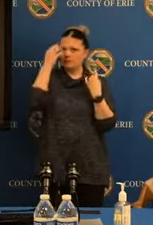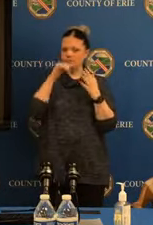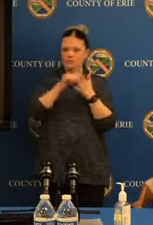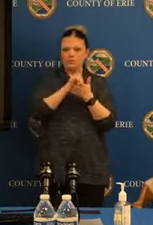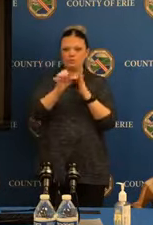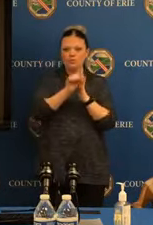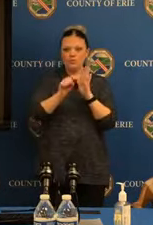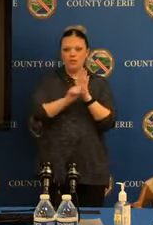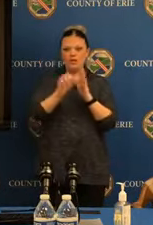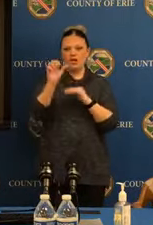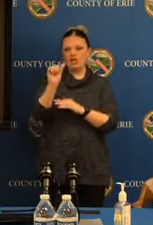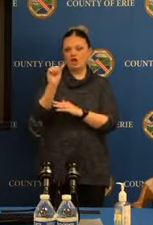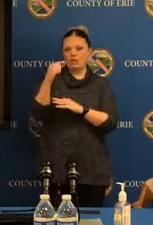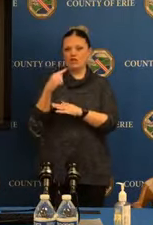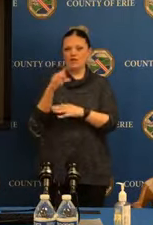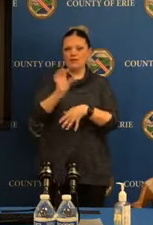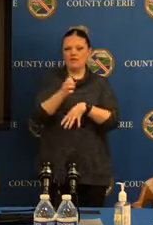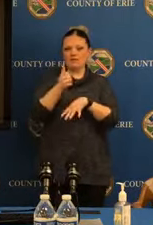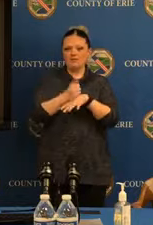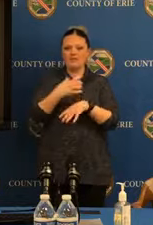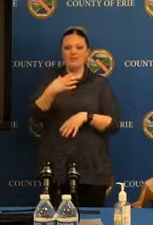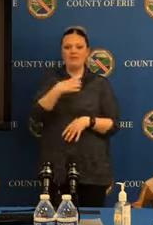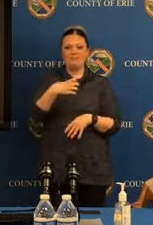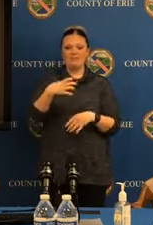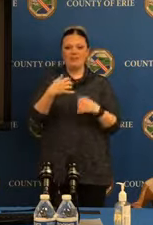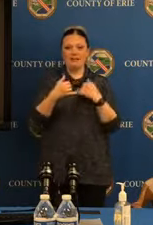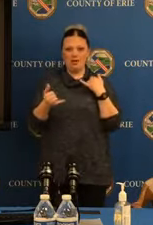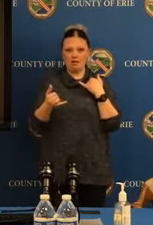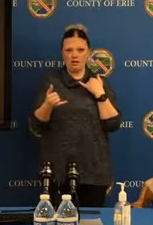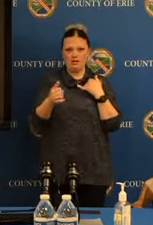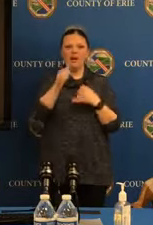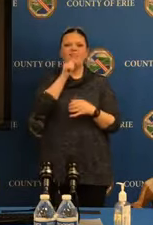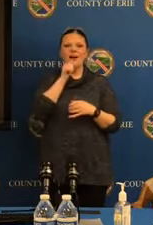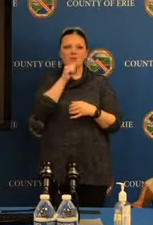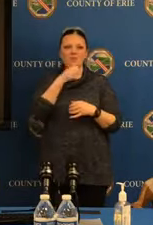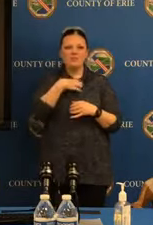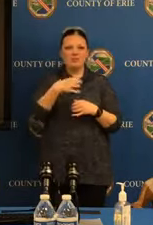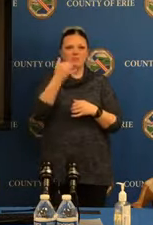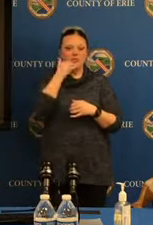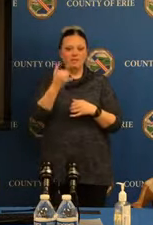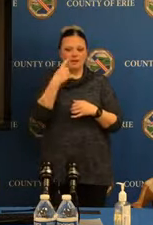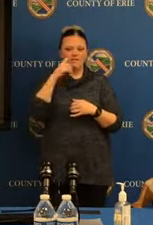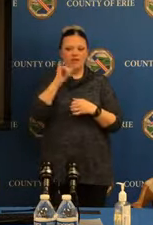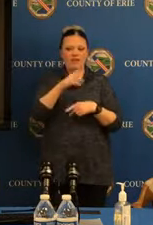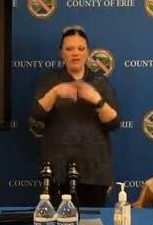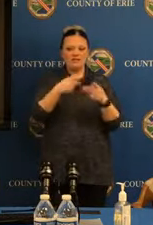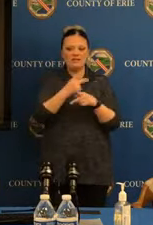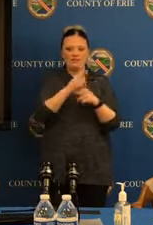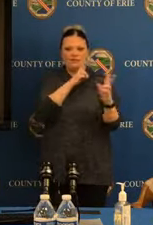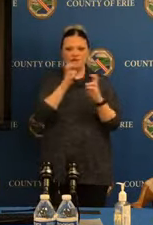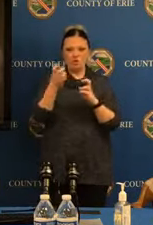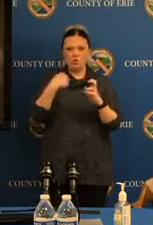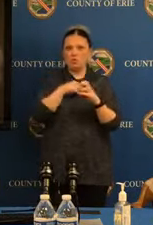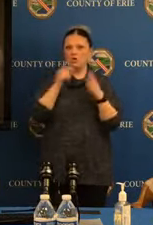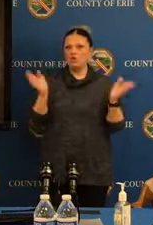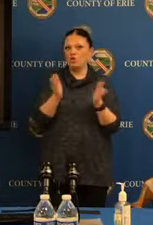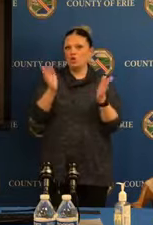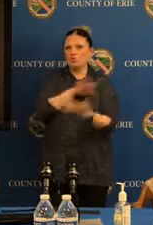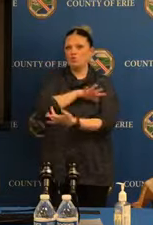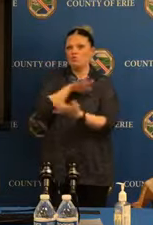State Attorney General has set up a complaint line, an anonymous complaint line for those types of issues, and we would encourage you